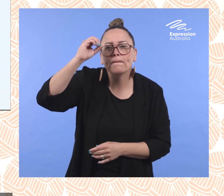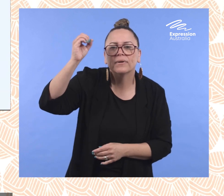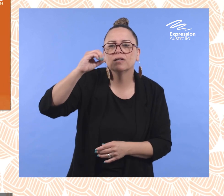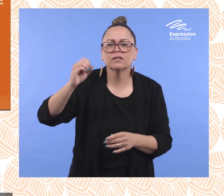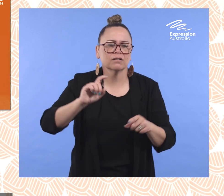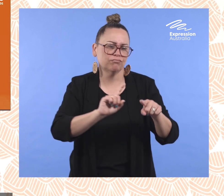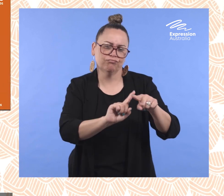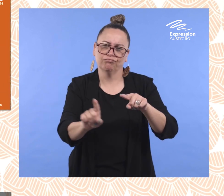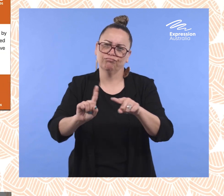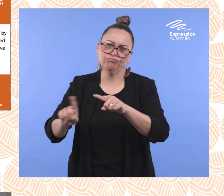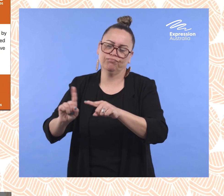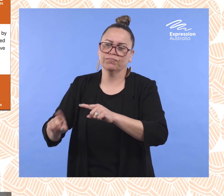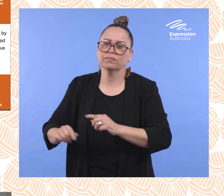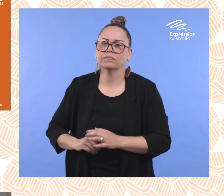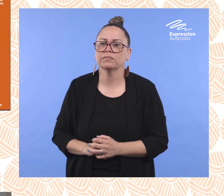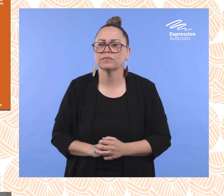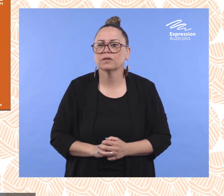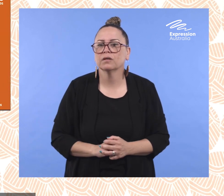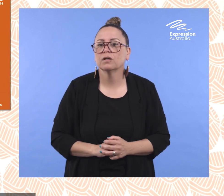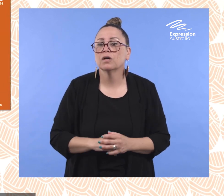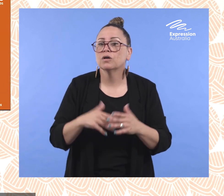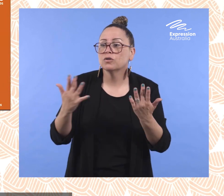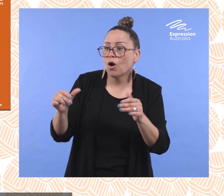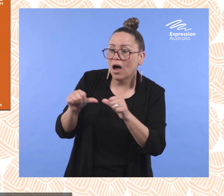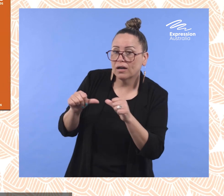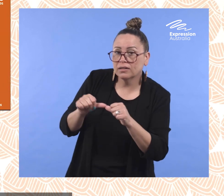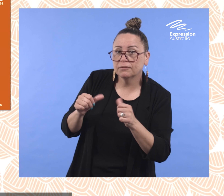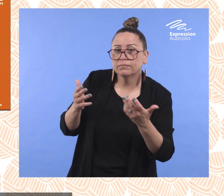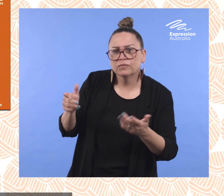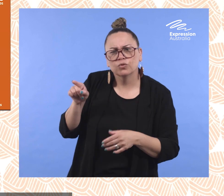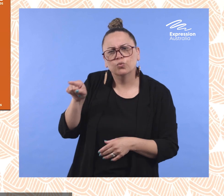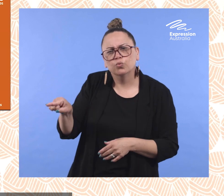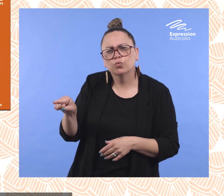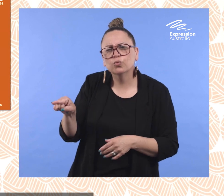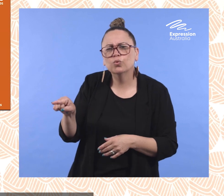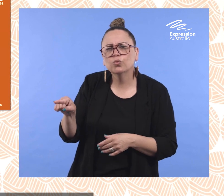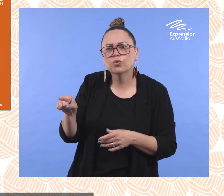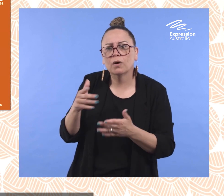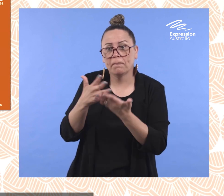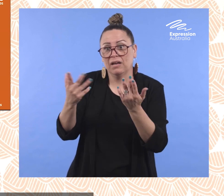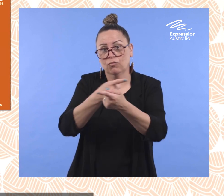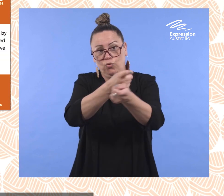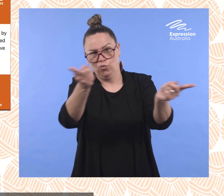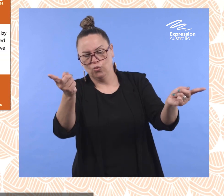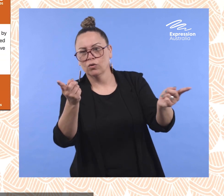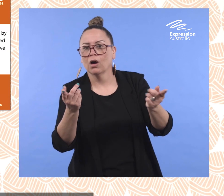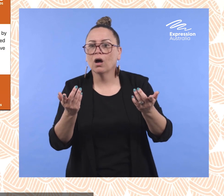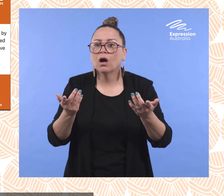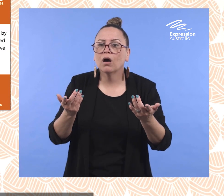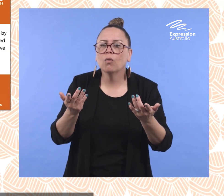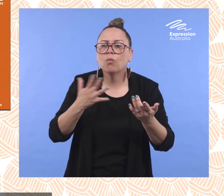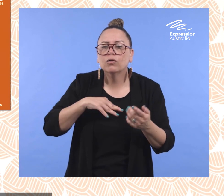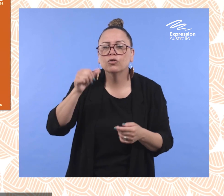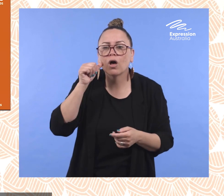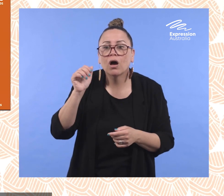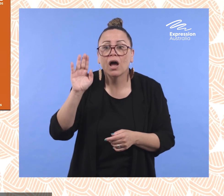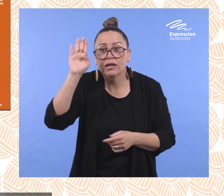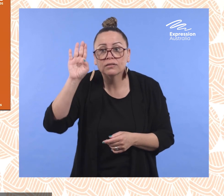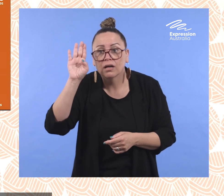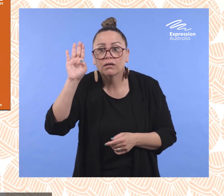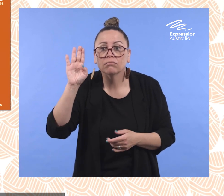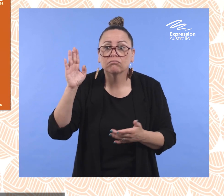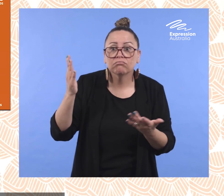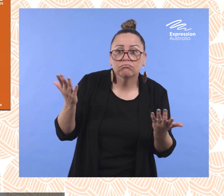So, Aunty Munya, you've probably, many of you, and we might just get a raise of hands if you